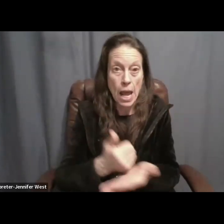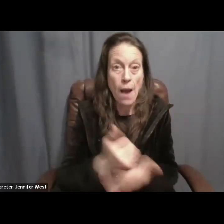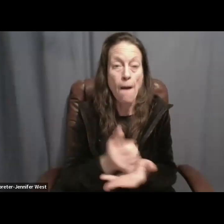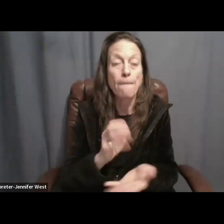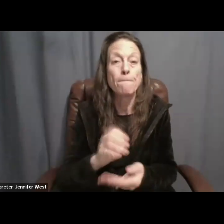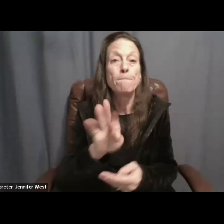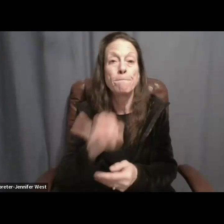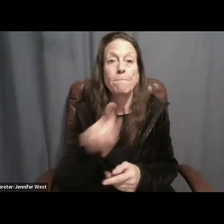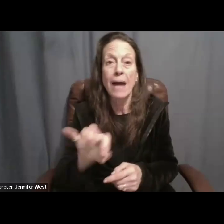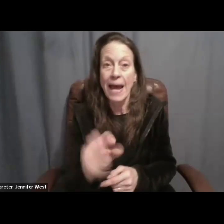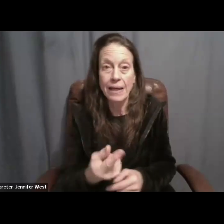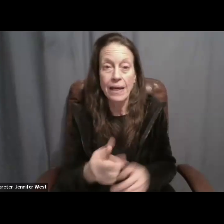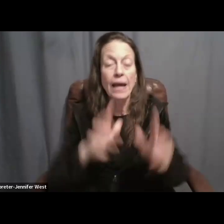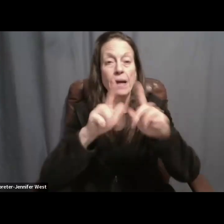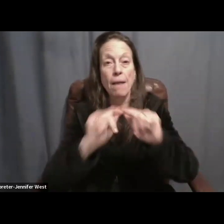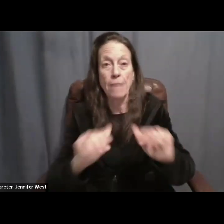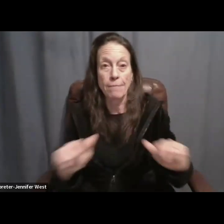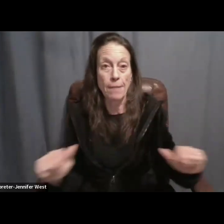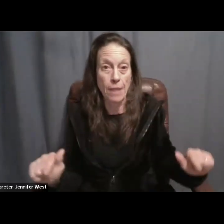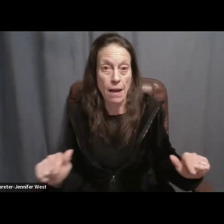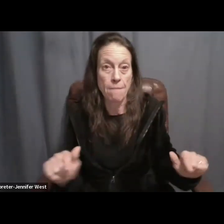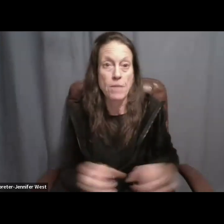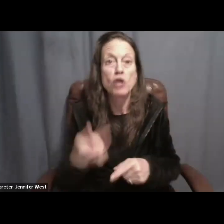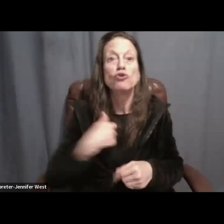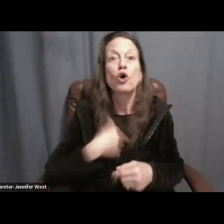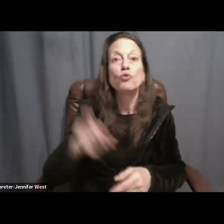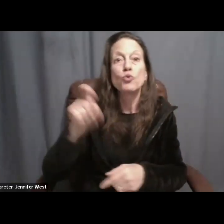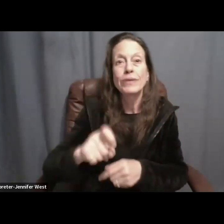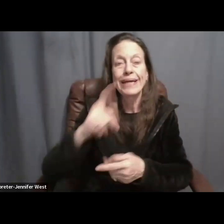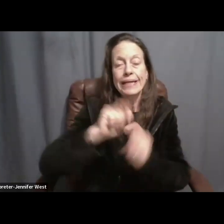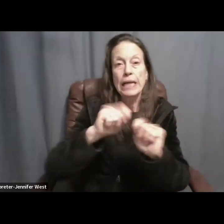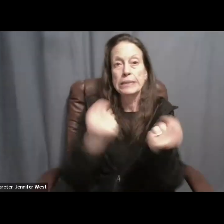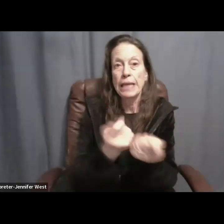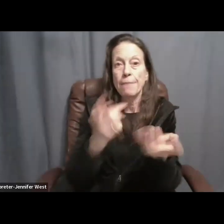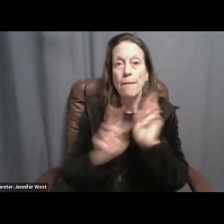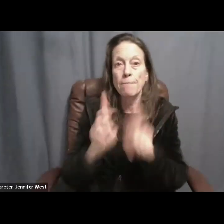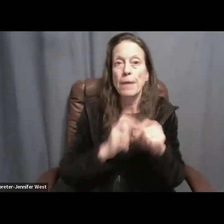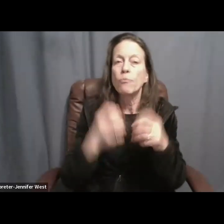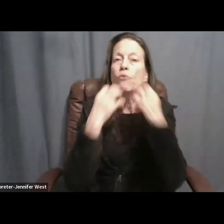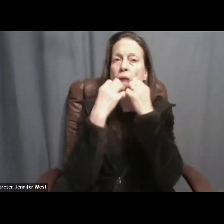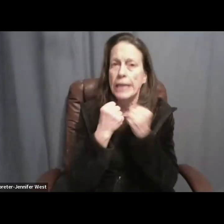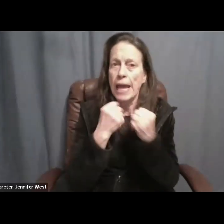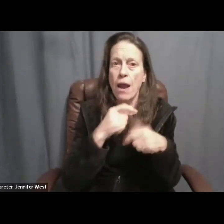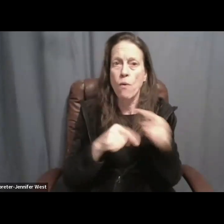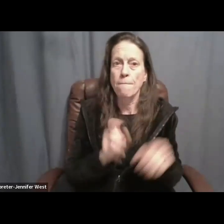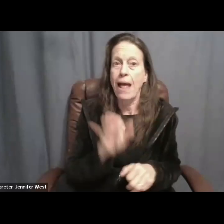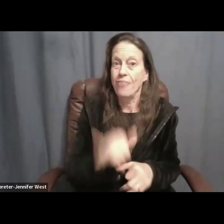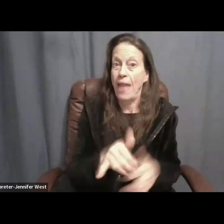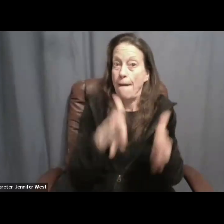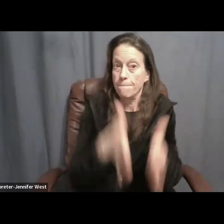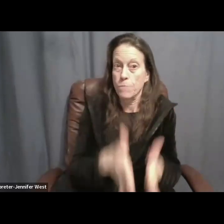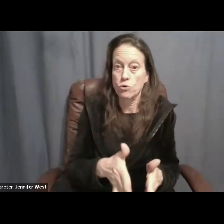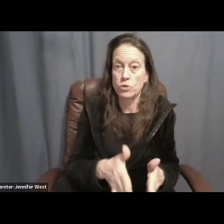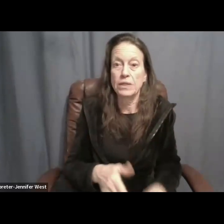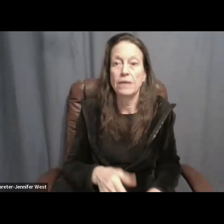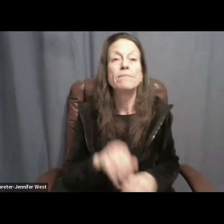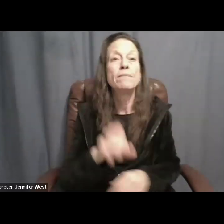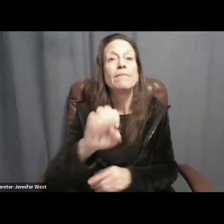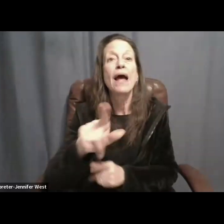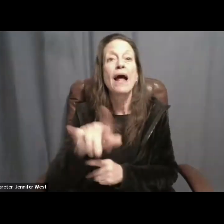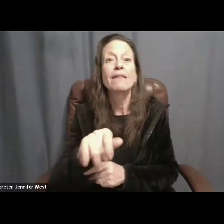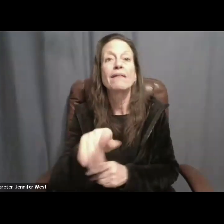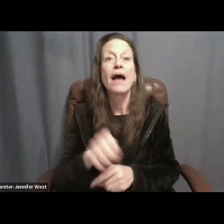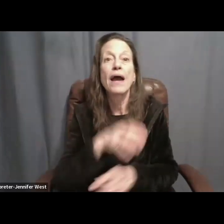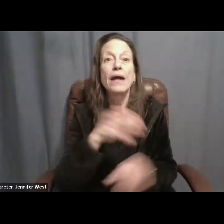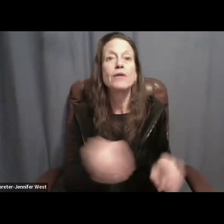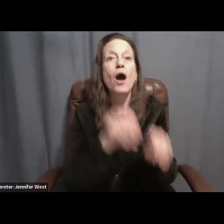them. So you need a team of people who care about this person. Um, Elaine moved into her own